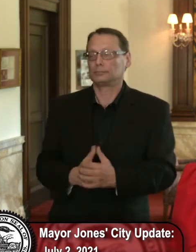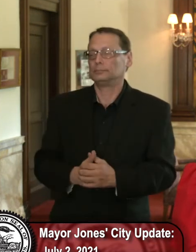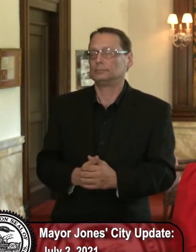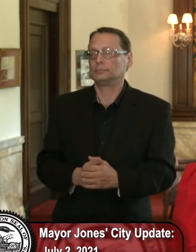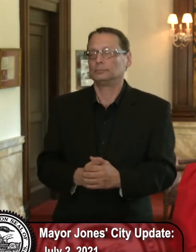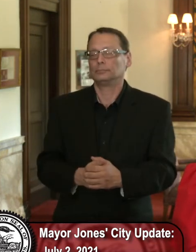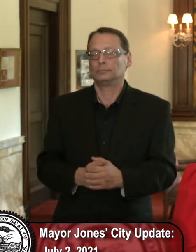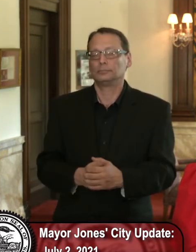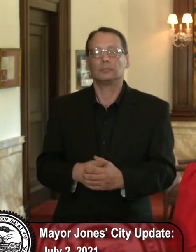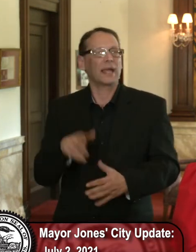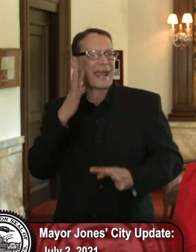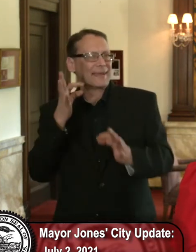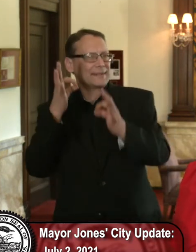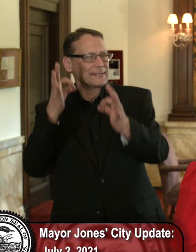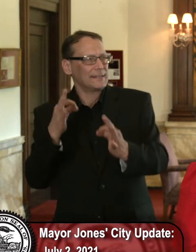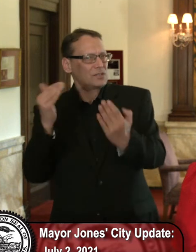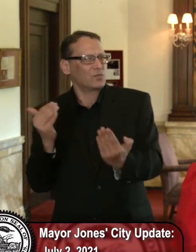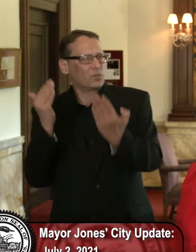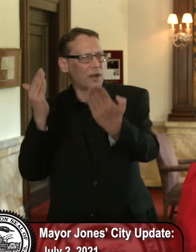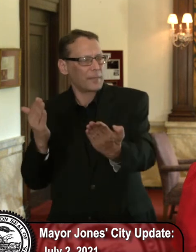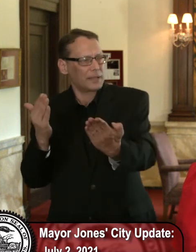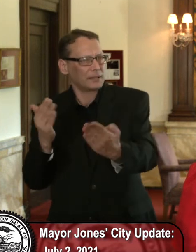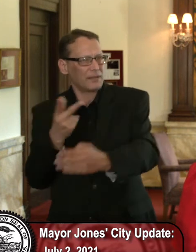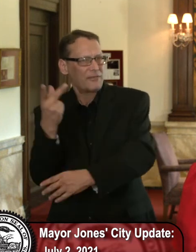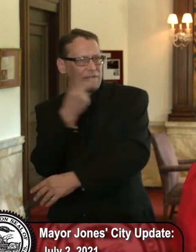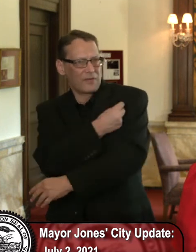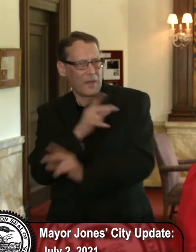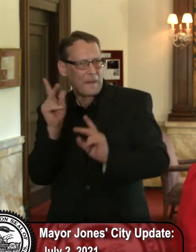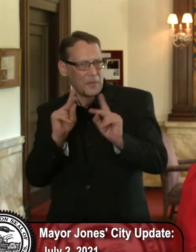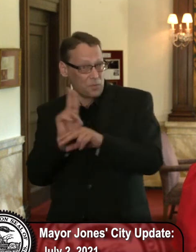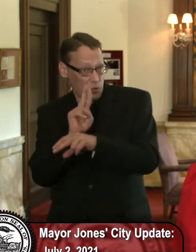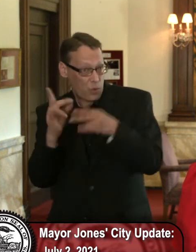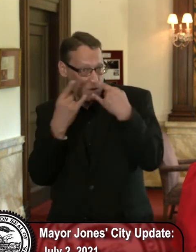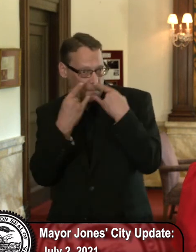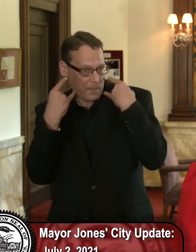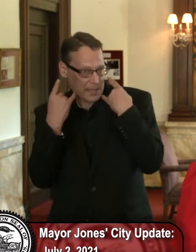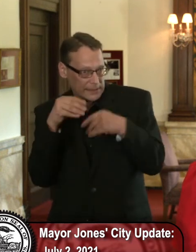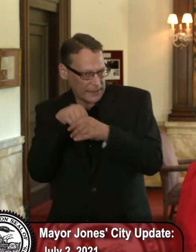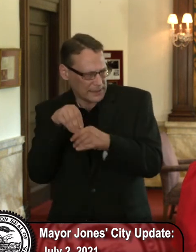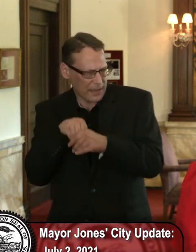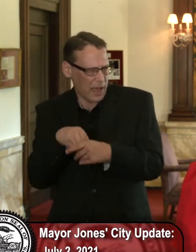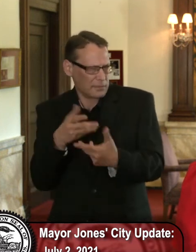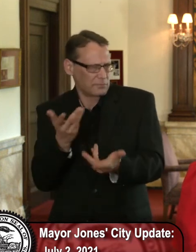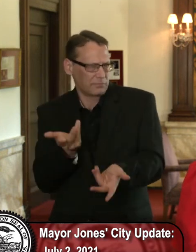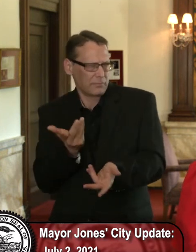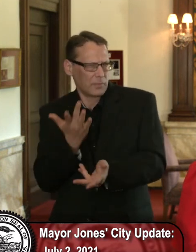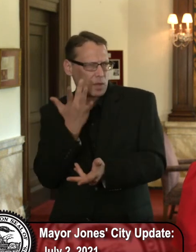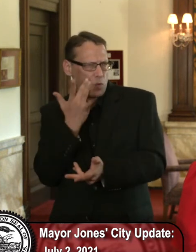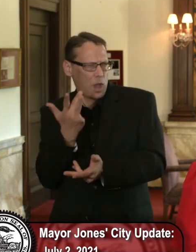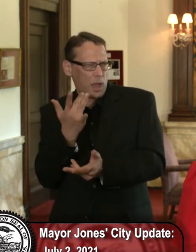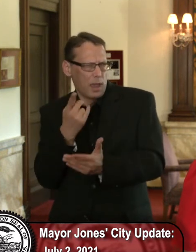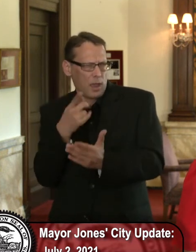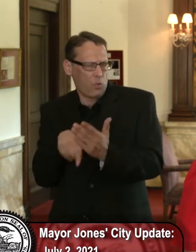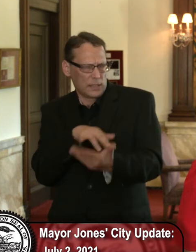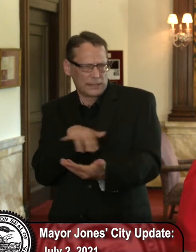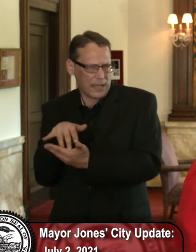you talk more about the decision to recommend vaccinated people wearing masks indoors? Like what studies or data was behind that